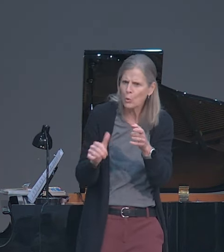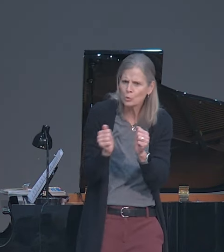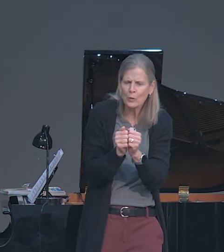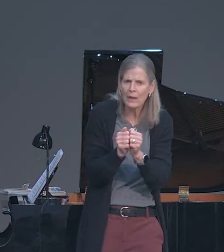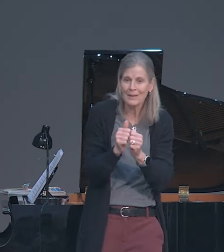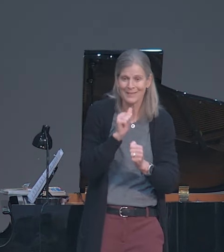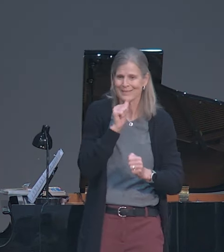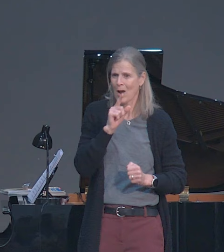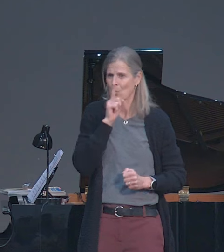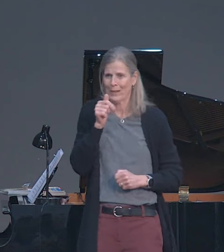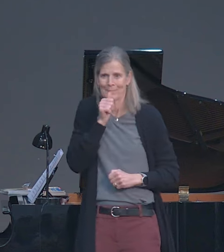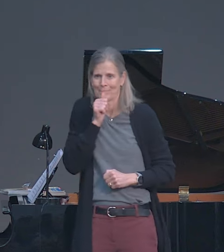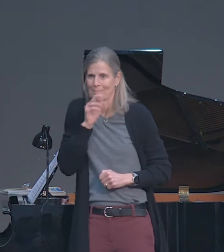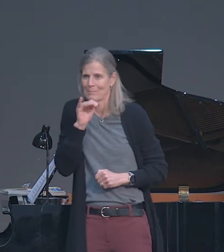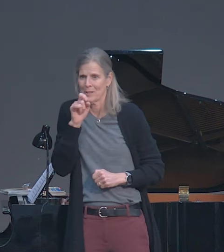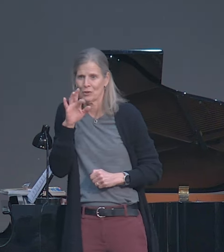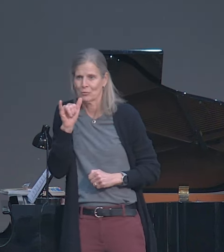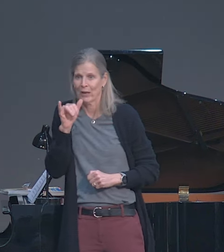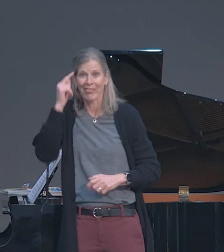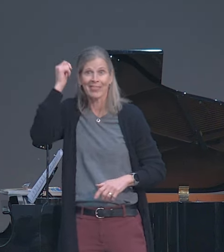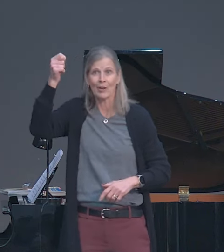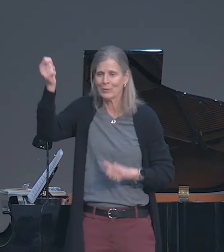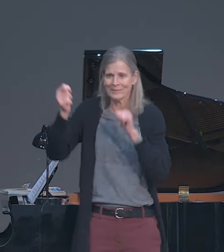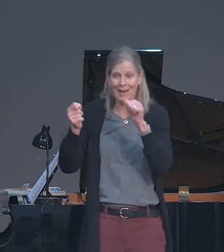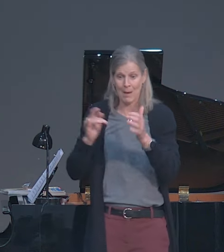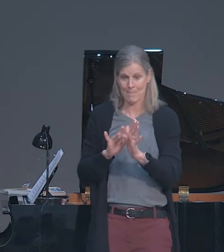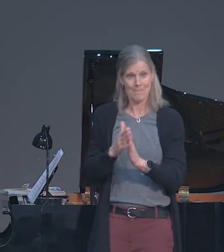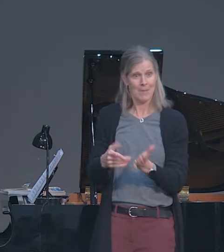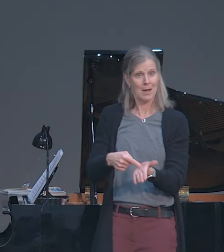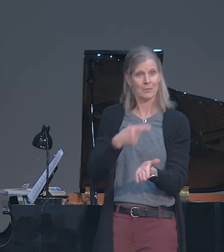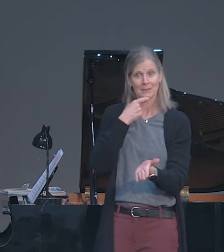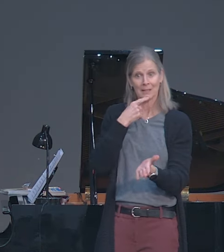mystery, and it's not a theory. The